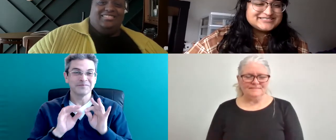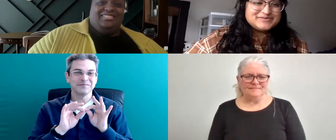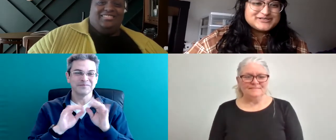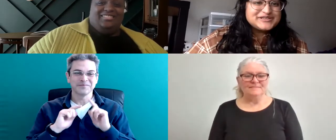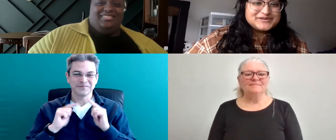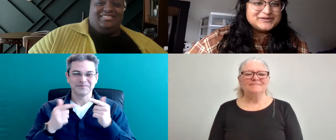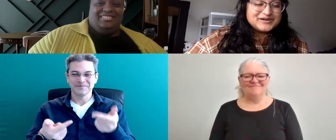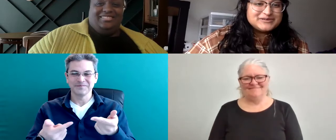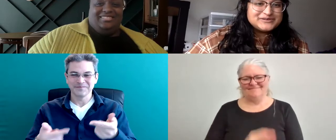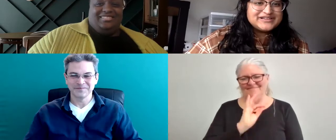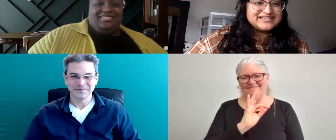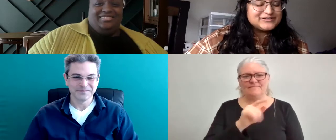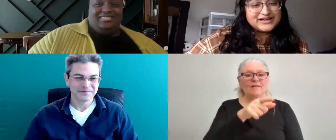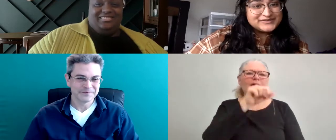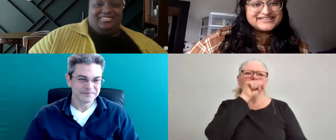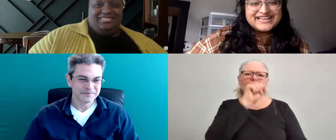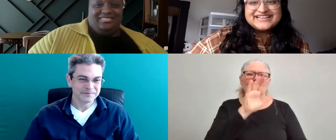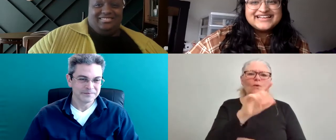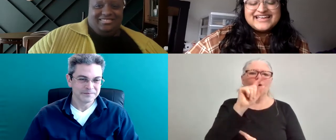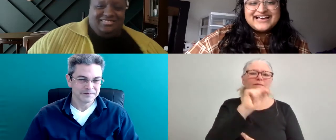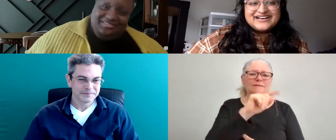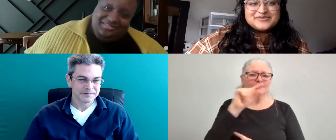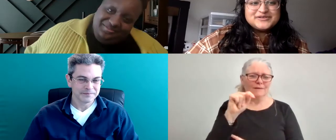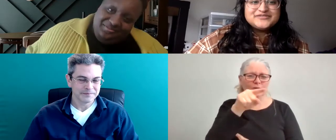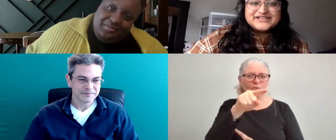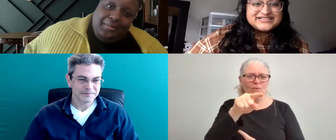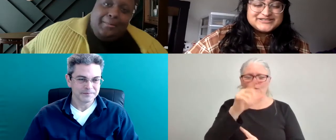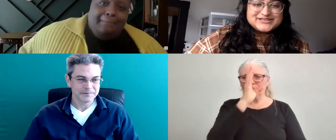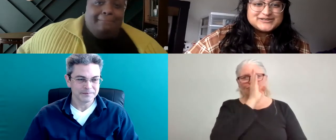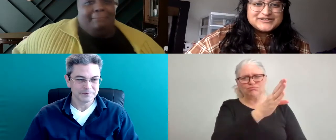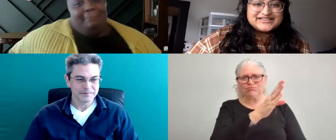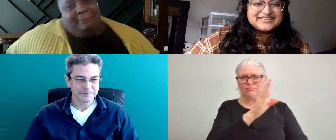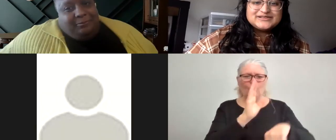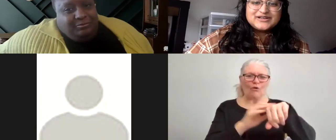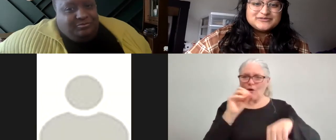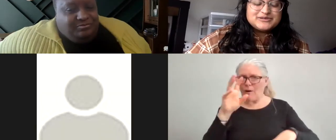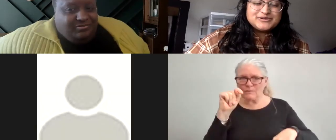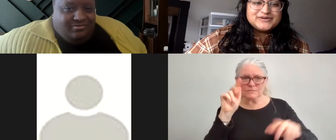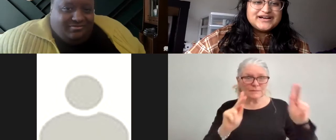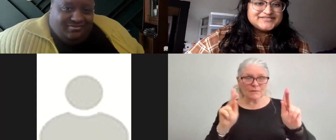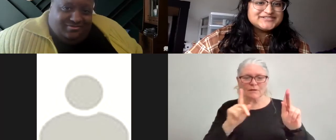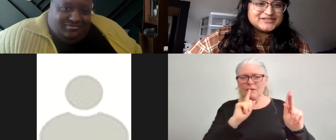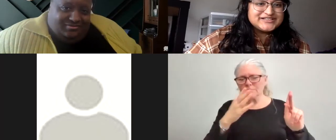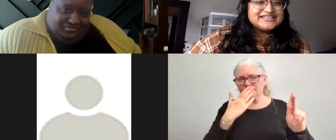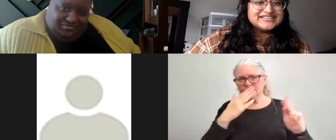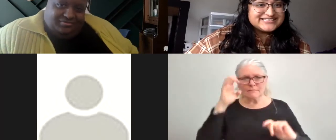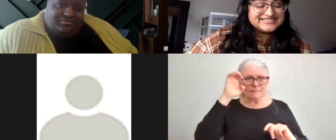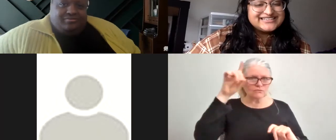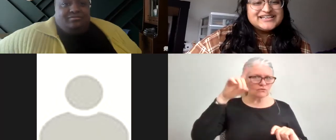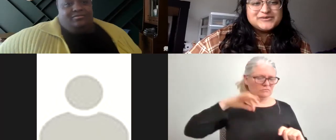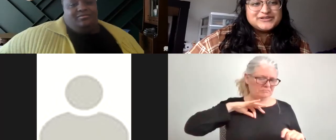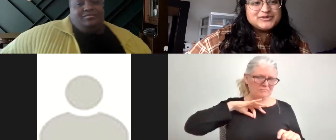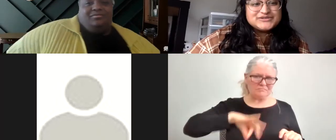TikToks, especially when you call people in or out like that. They're very educational, and I think a lot of people have to learn and